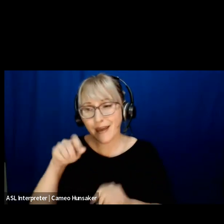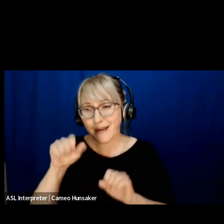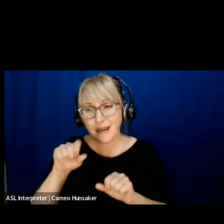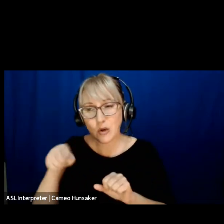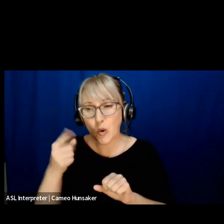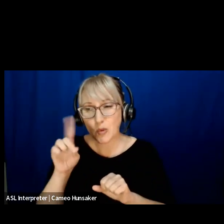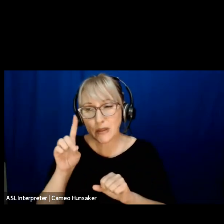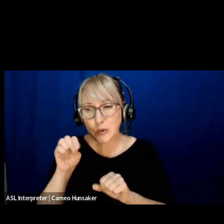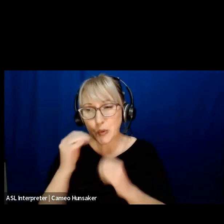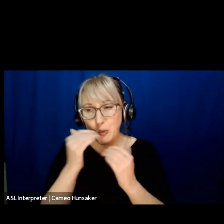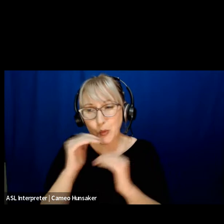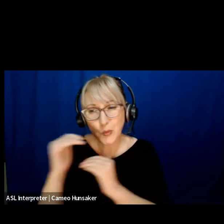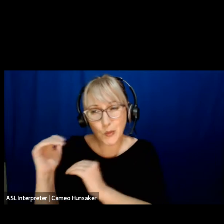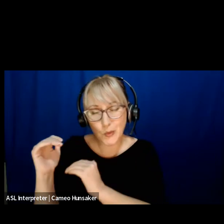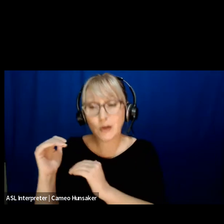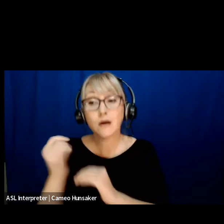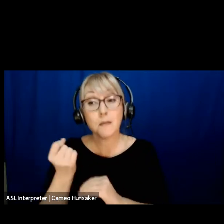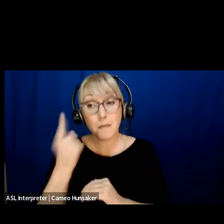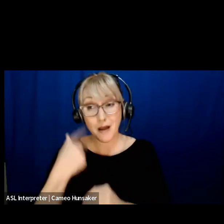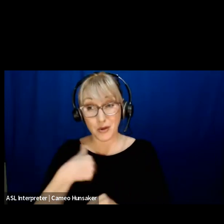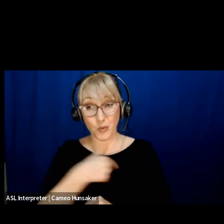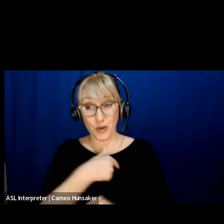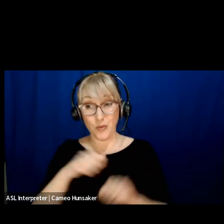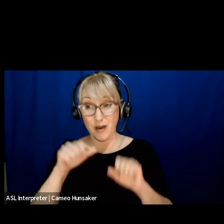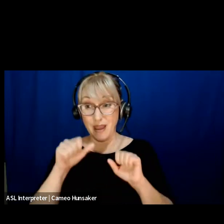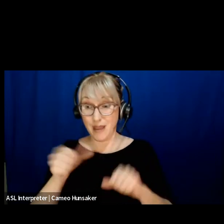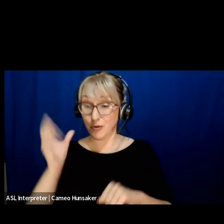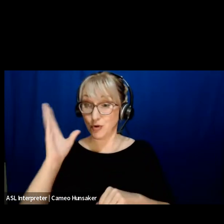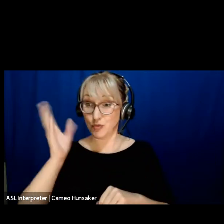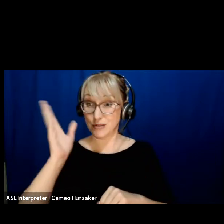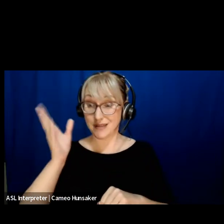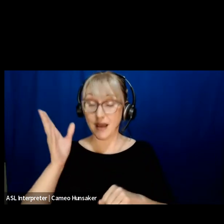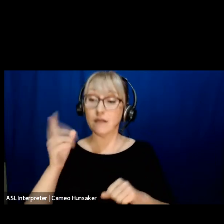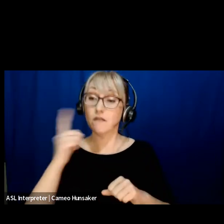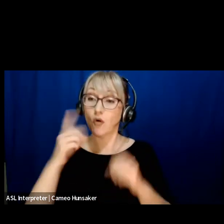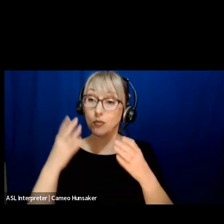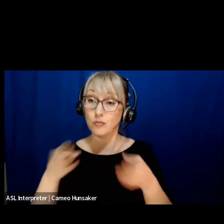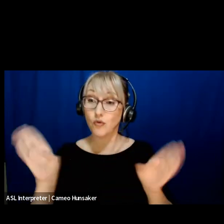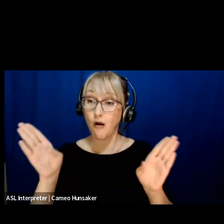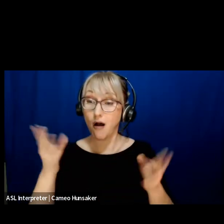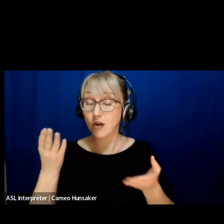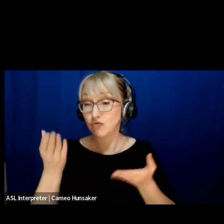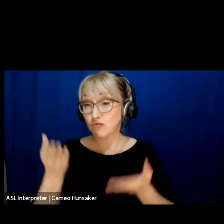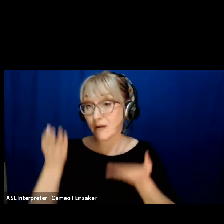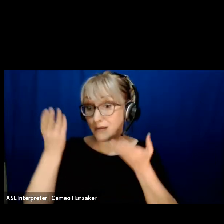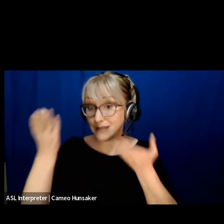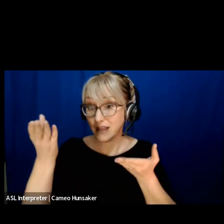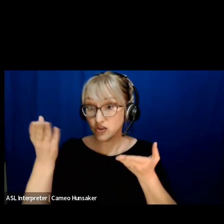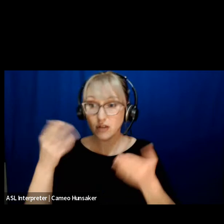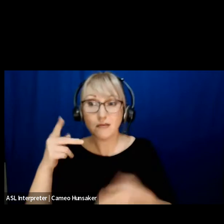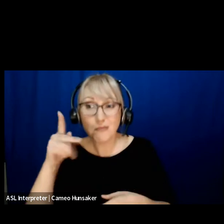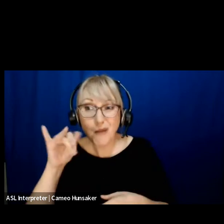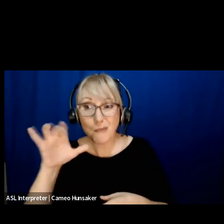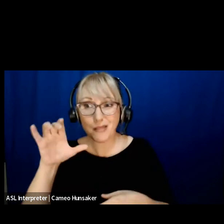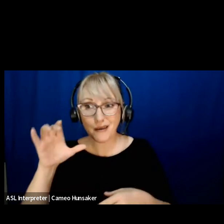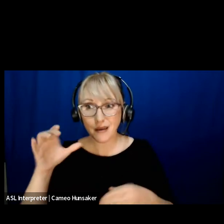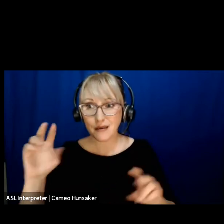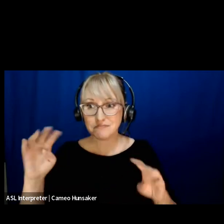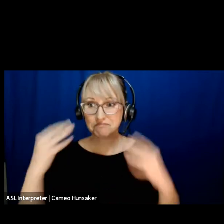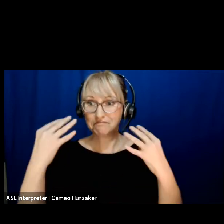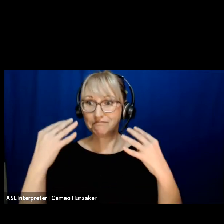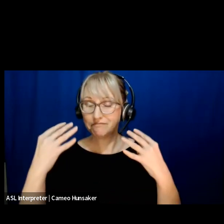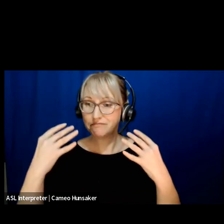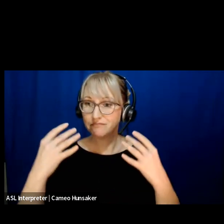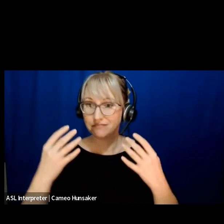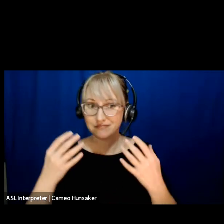able to present a broader recommendation on a public platform. And so